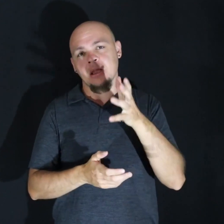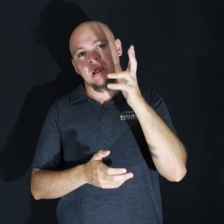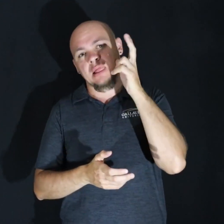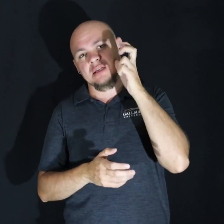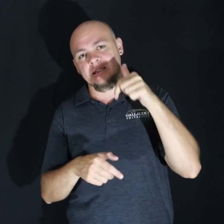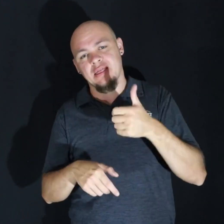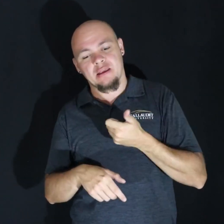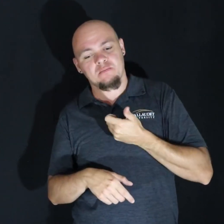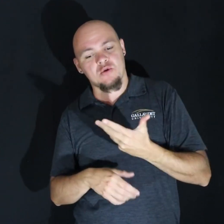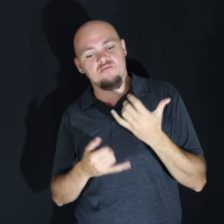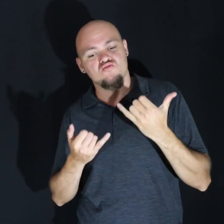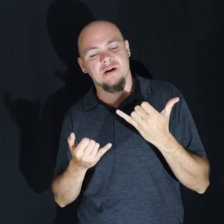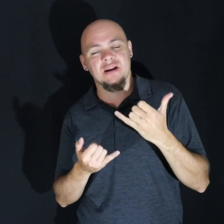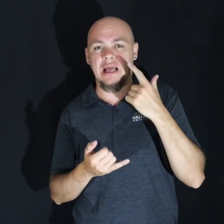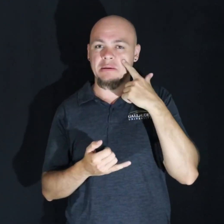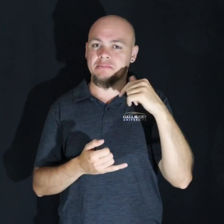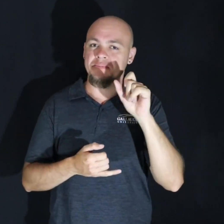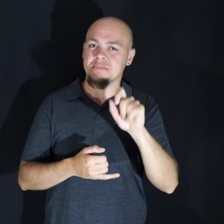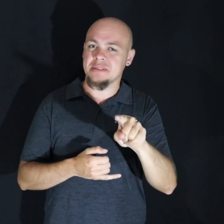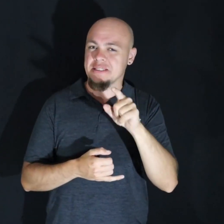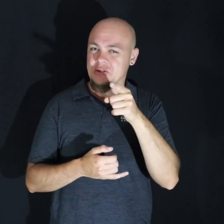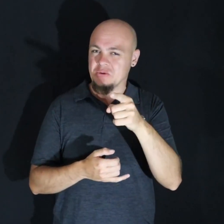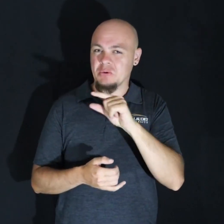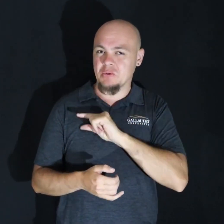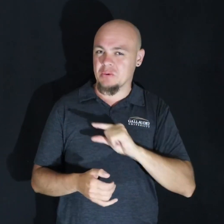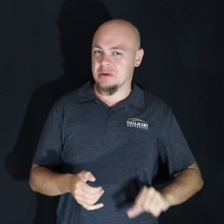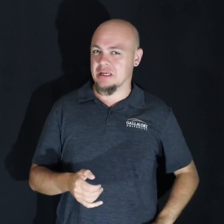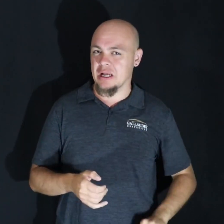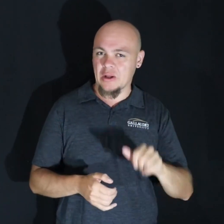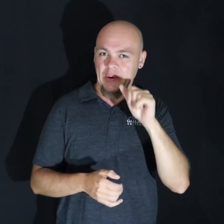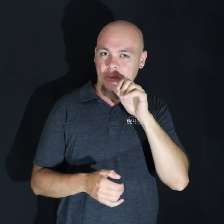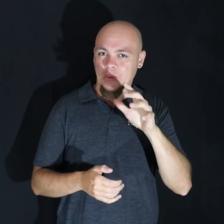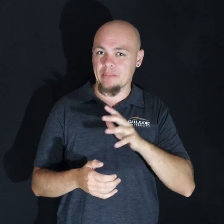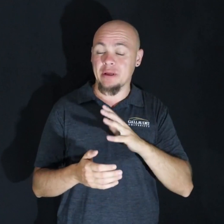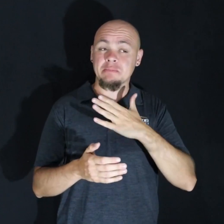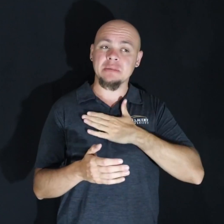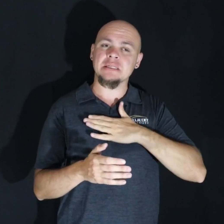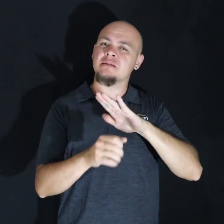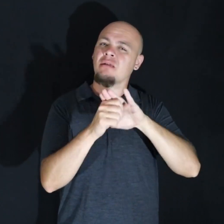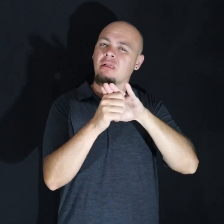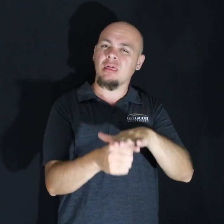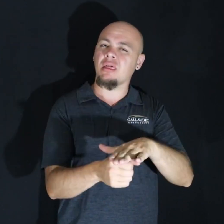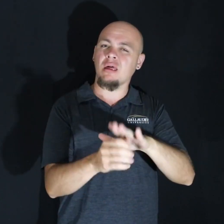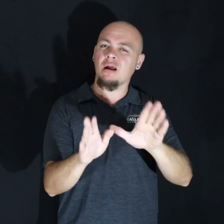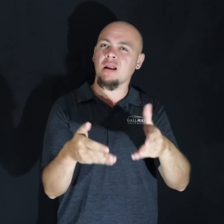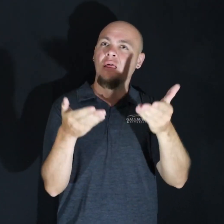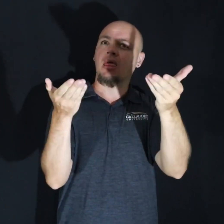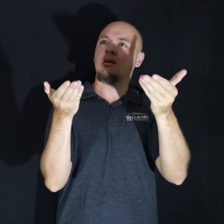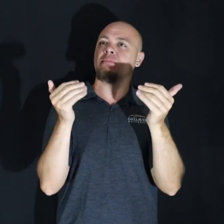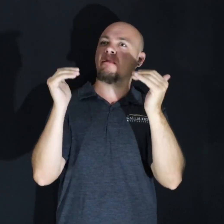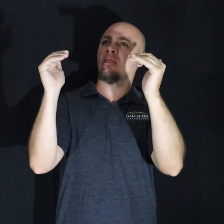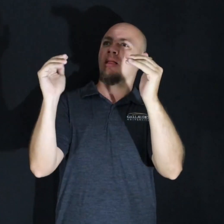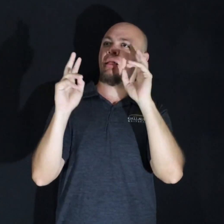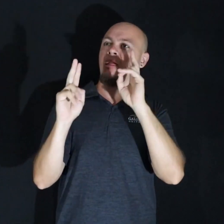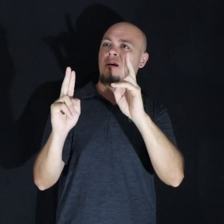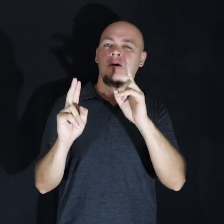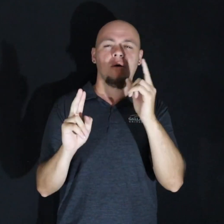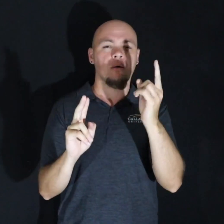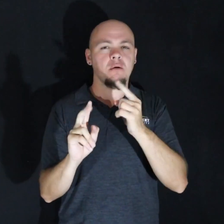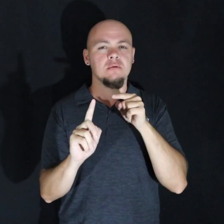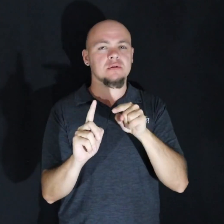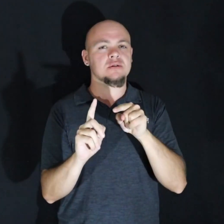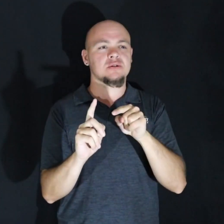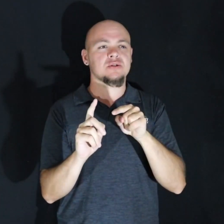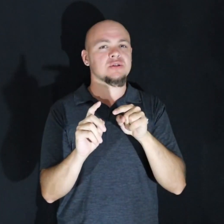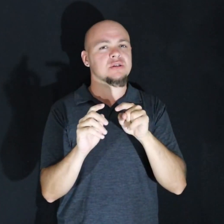right now. I see you, divine woman. And so please stop placing her on a pedestal. She will always